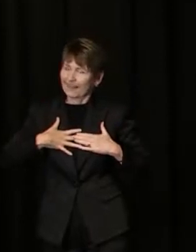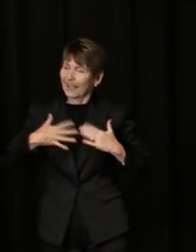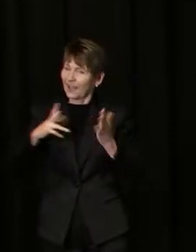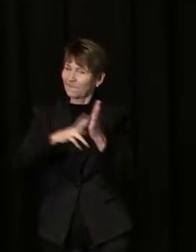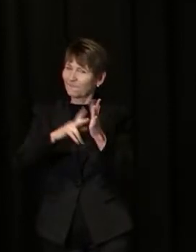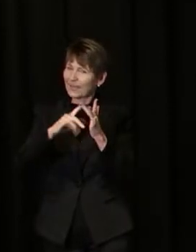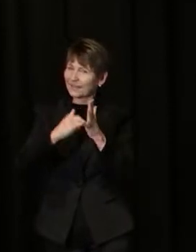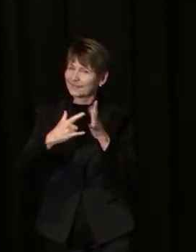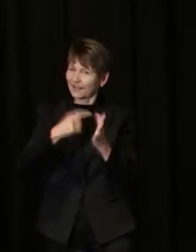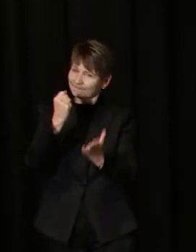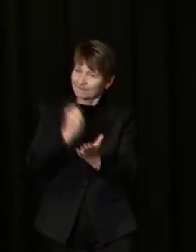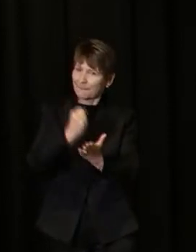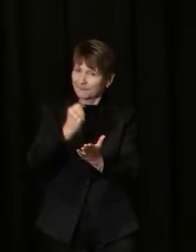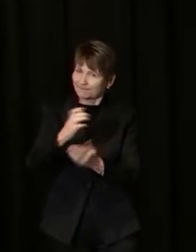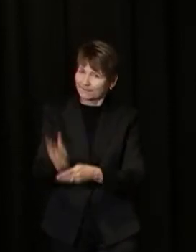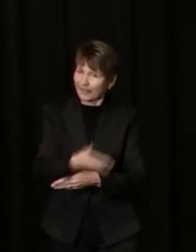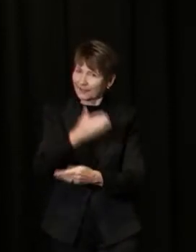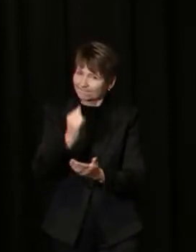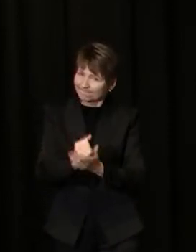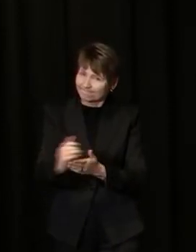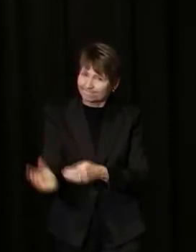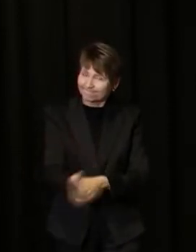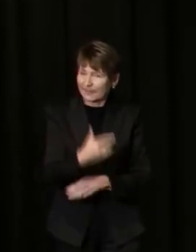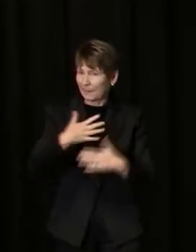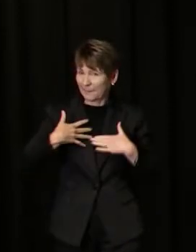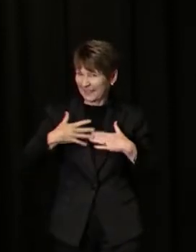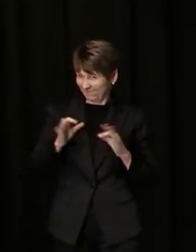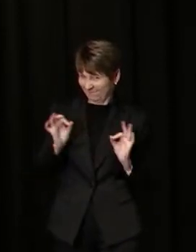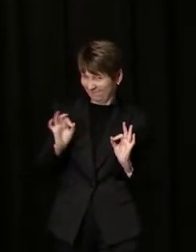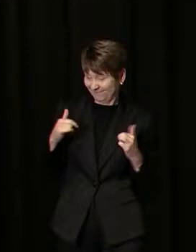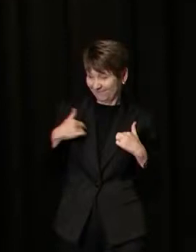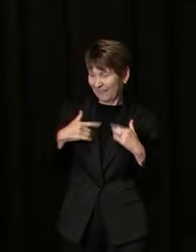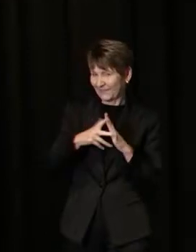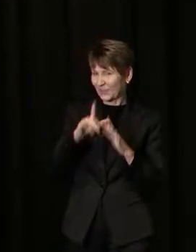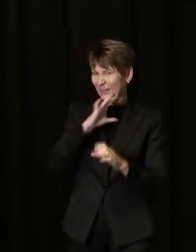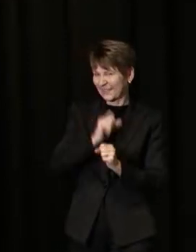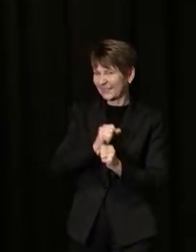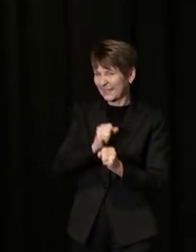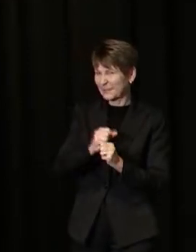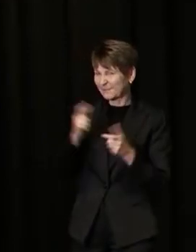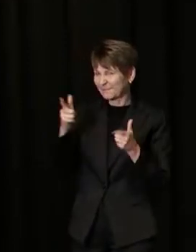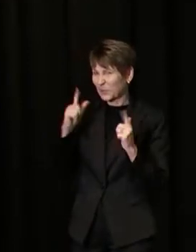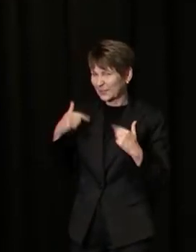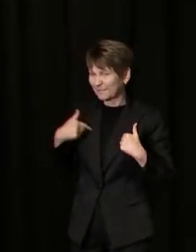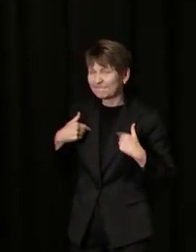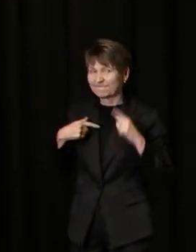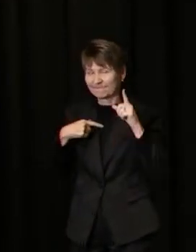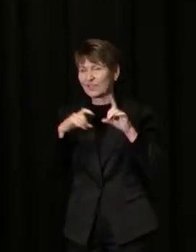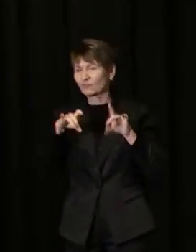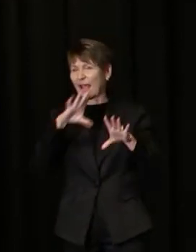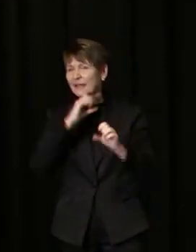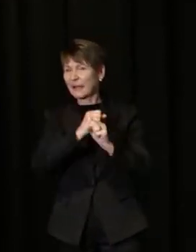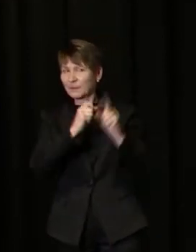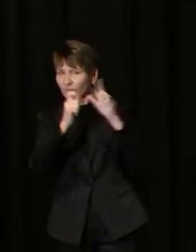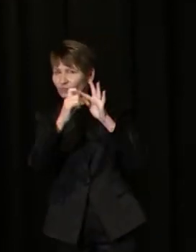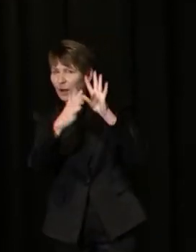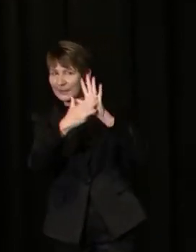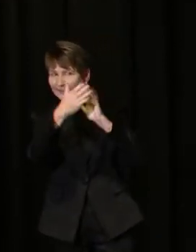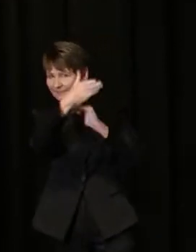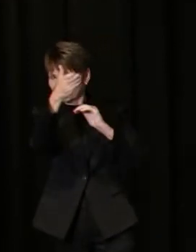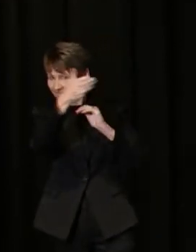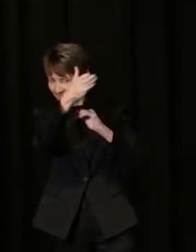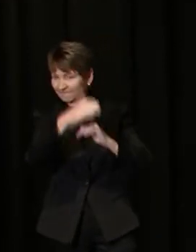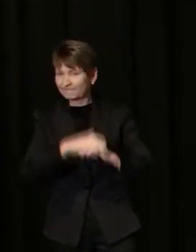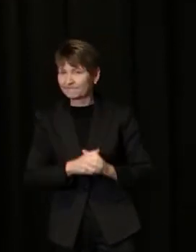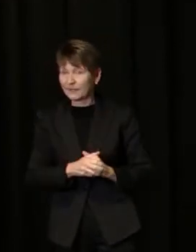are really not for me. We hope that the only people getting into the country, I would hope, would